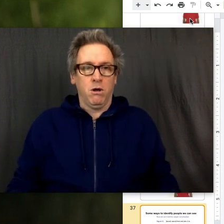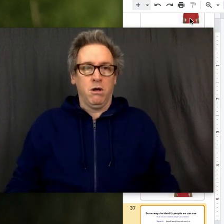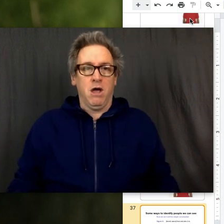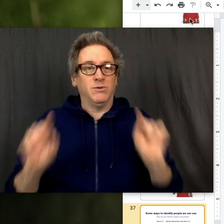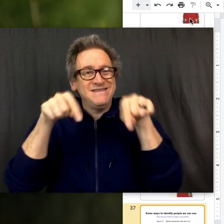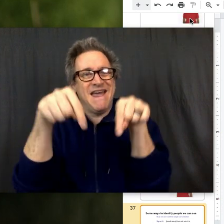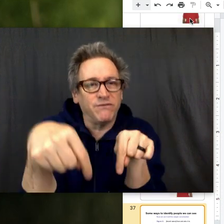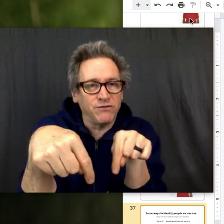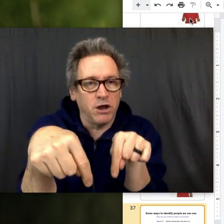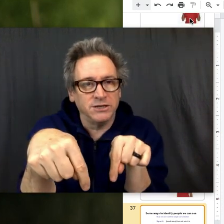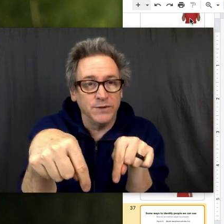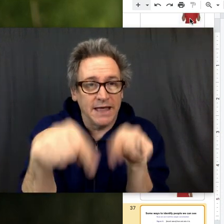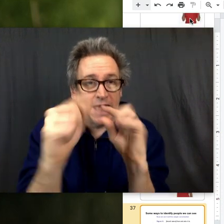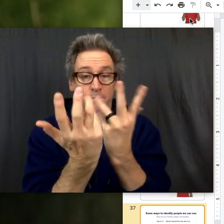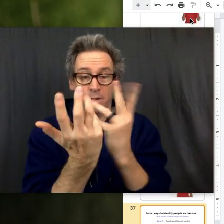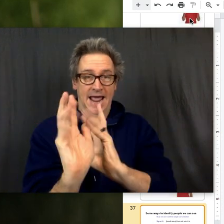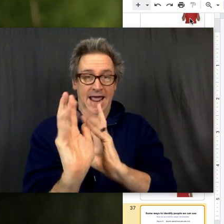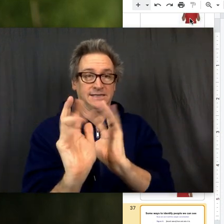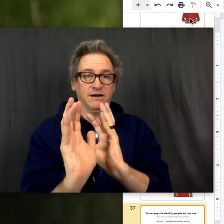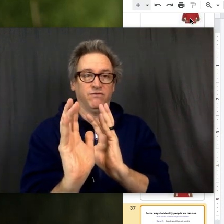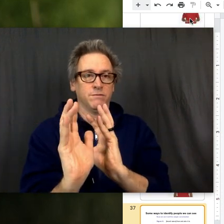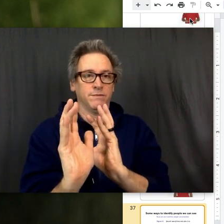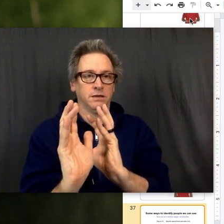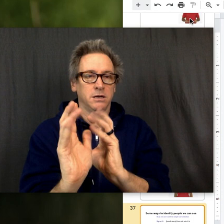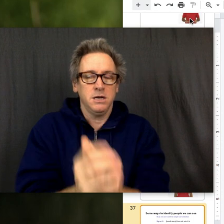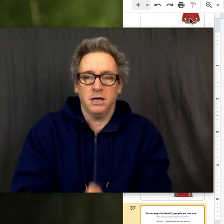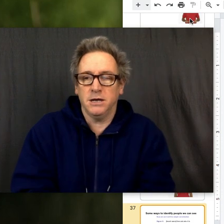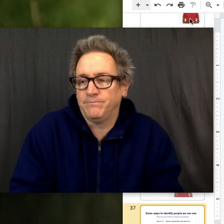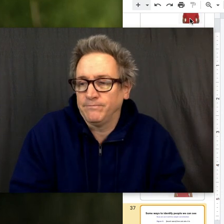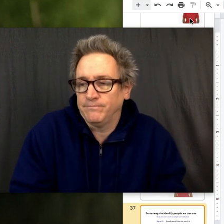whoa, I would never have thought about doing that, but my hands did it for me.